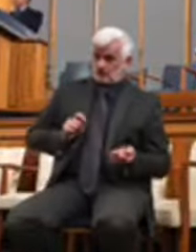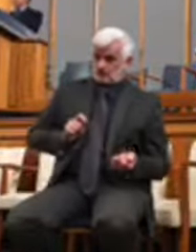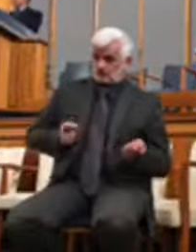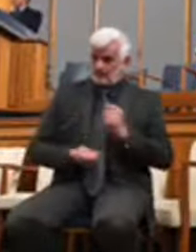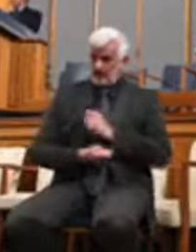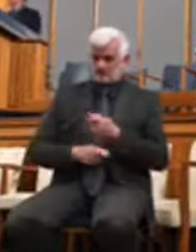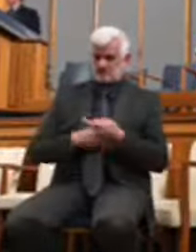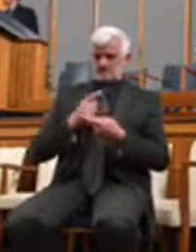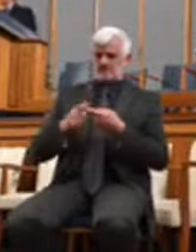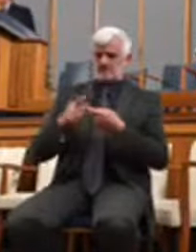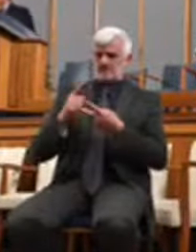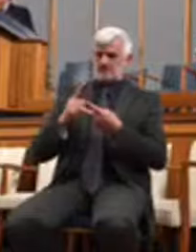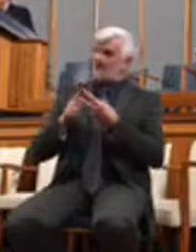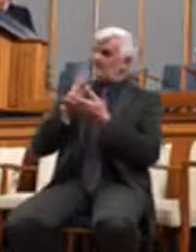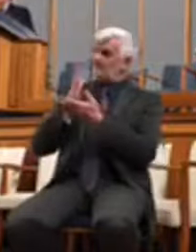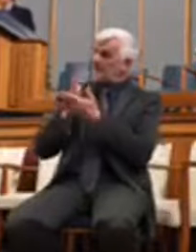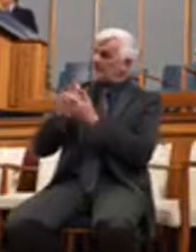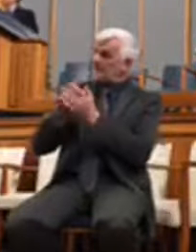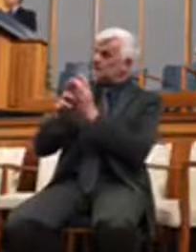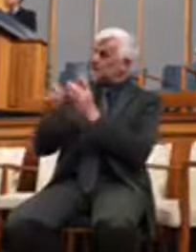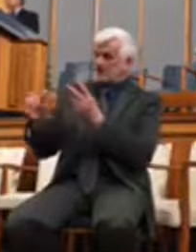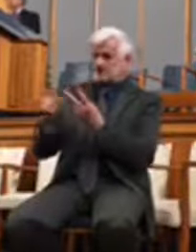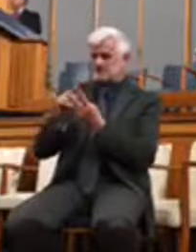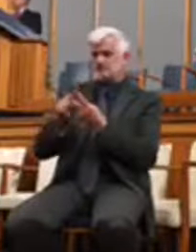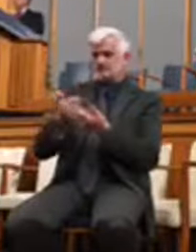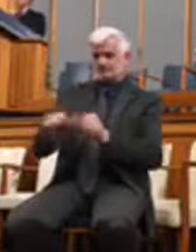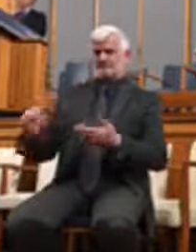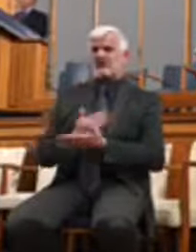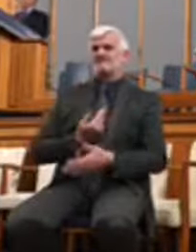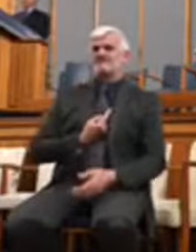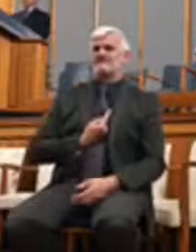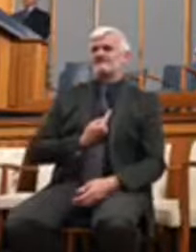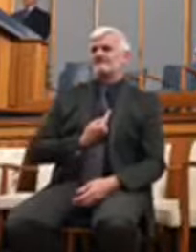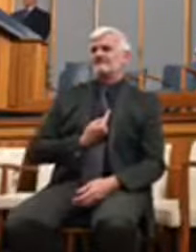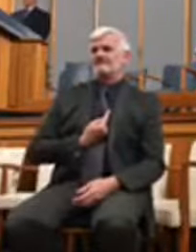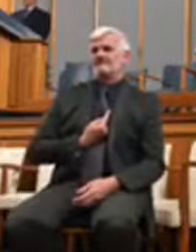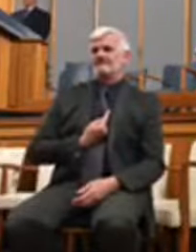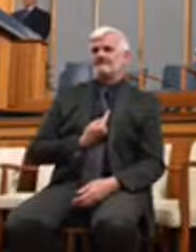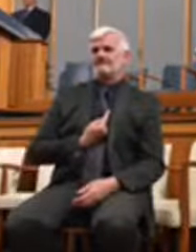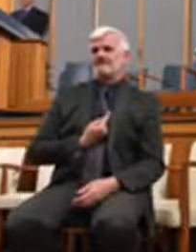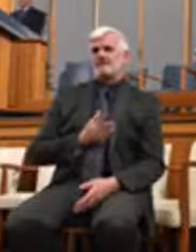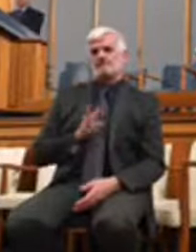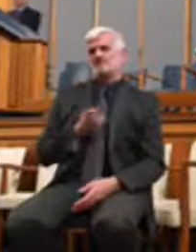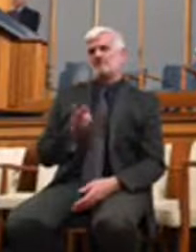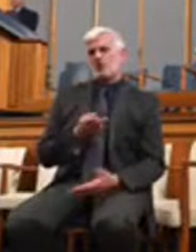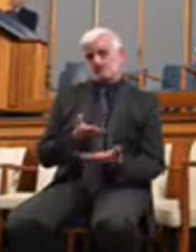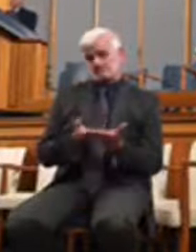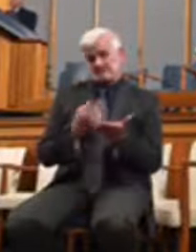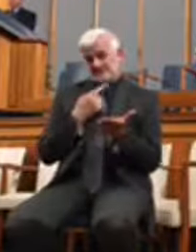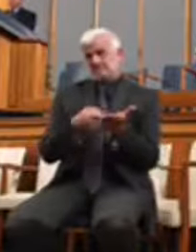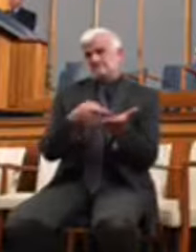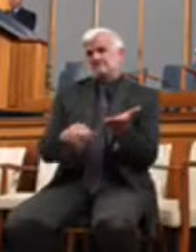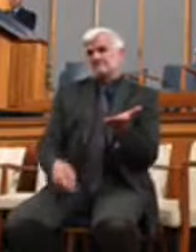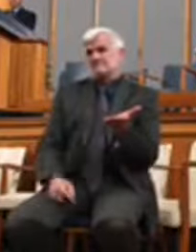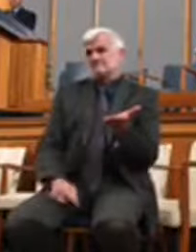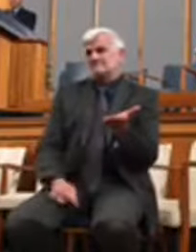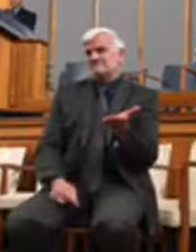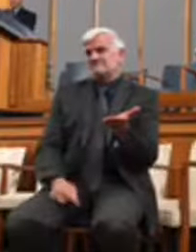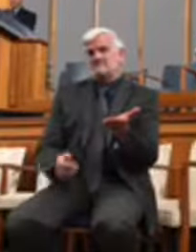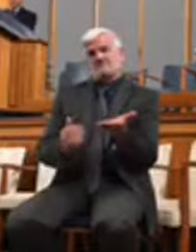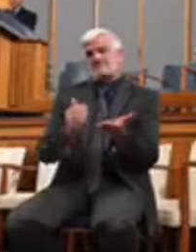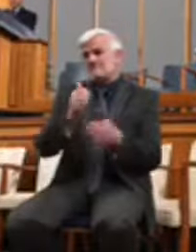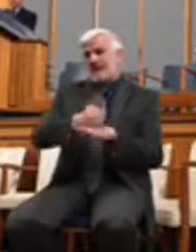time, there is salvation. So that's basic teaching of the Bible. But now, as you look at the way